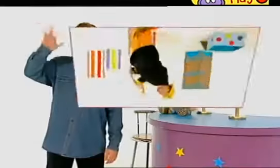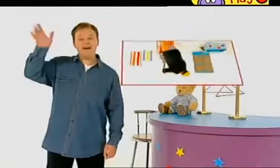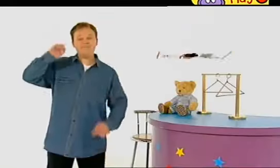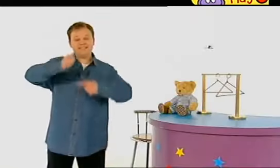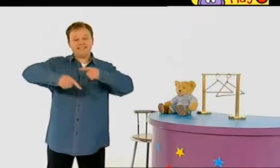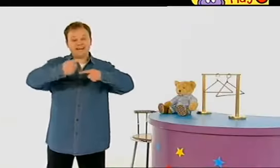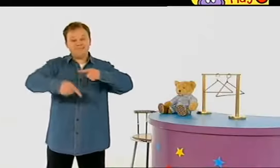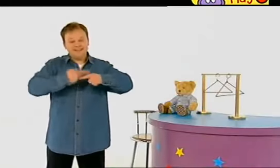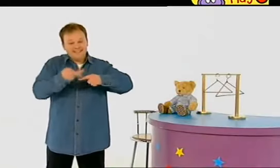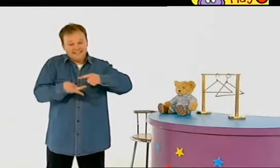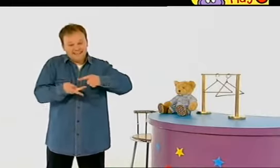Goodbye, Mr. Tumble!